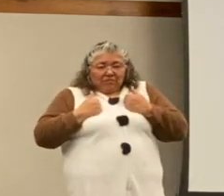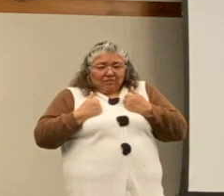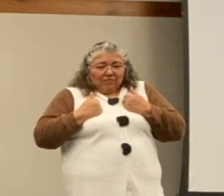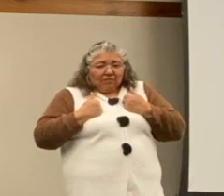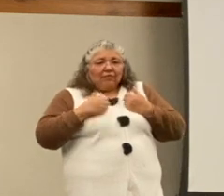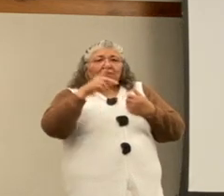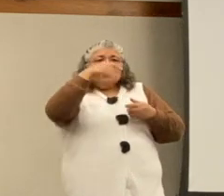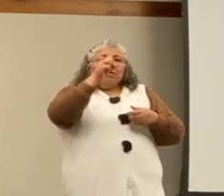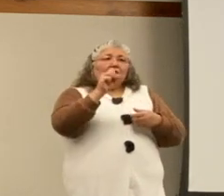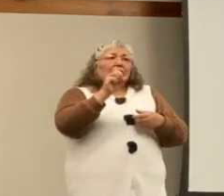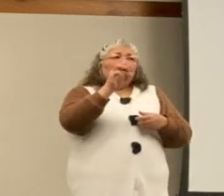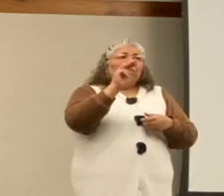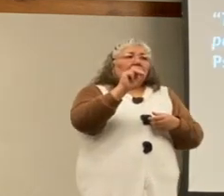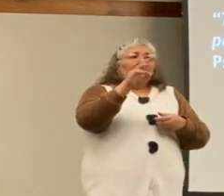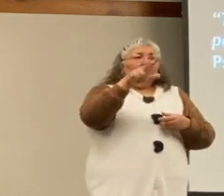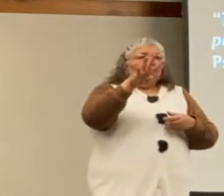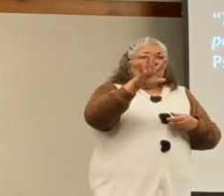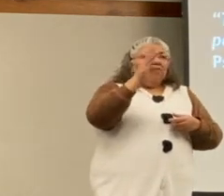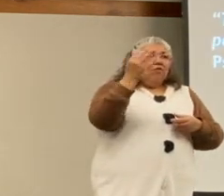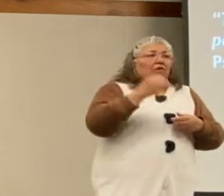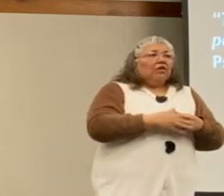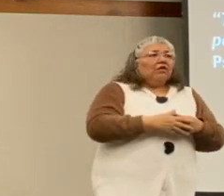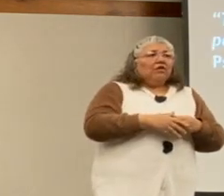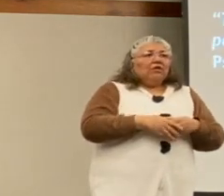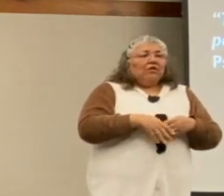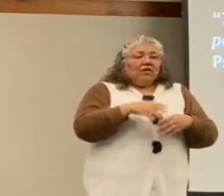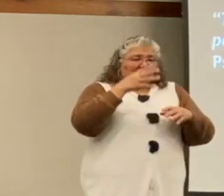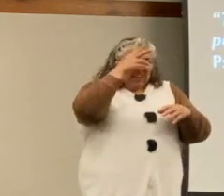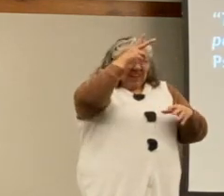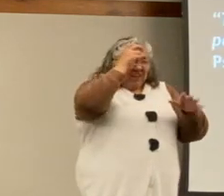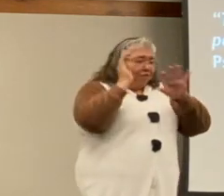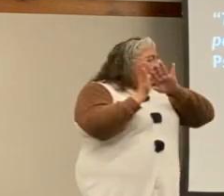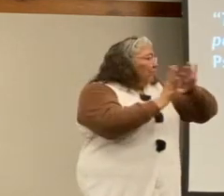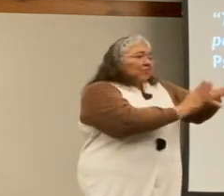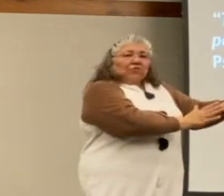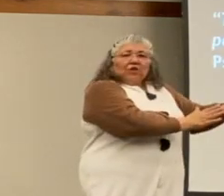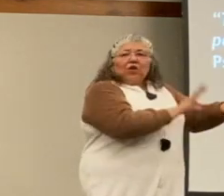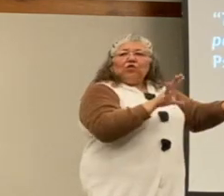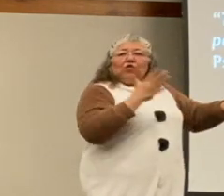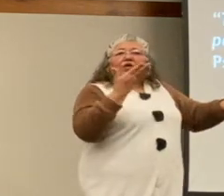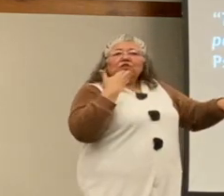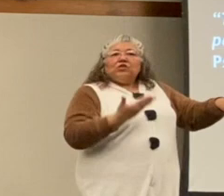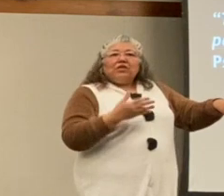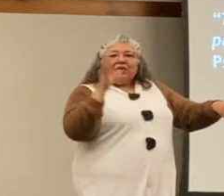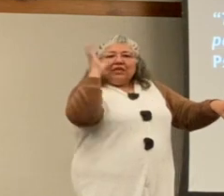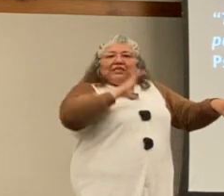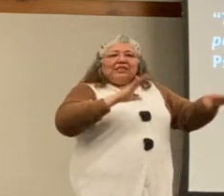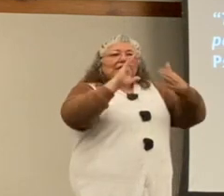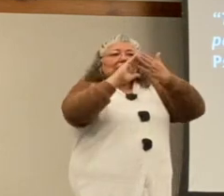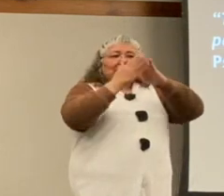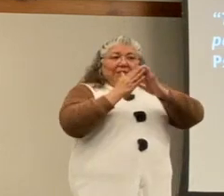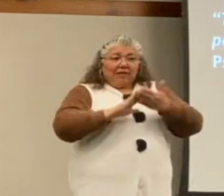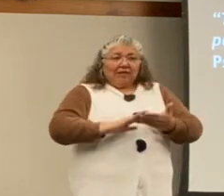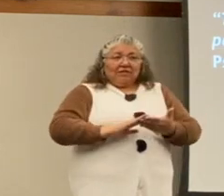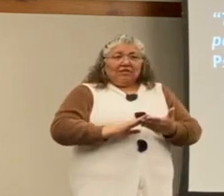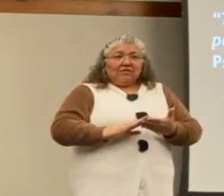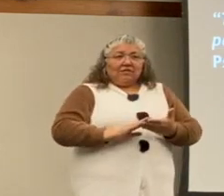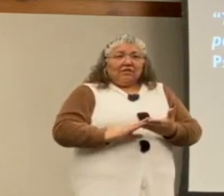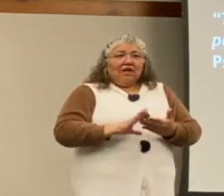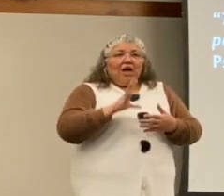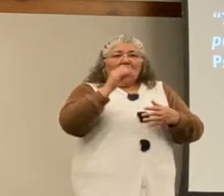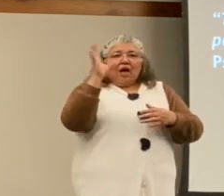Psalm 34:14 says this, turn away from evil and do what is good. Seek peace, say seek peace. Seek peace.